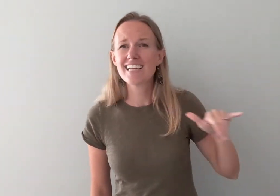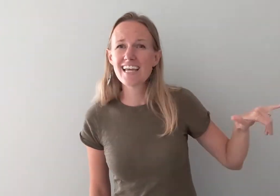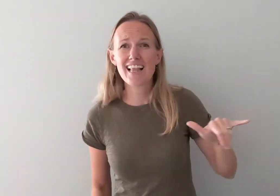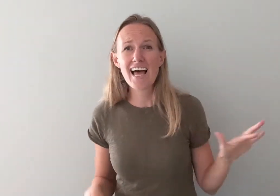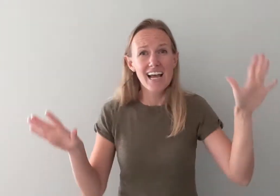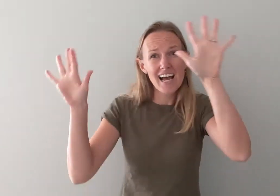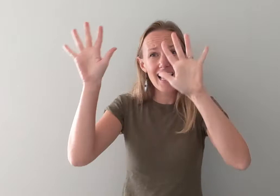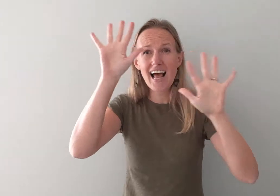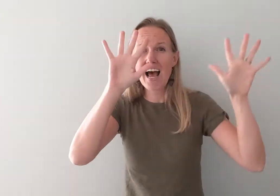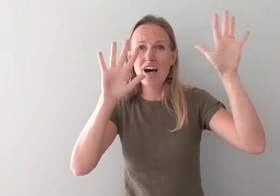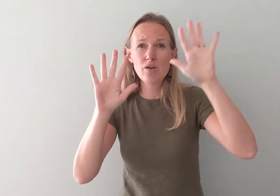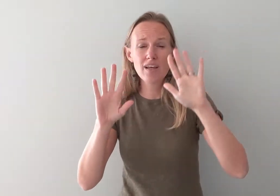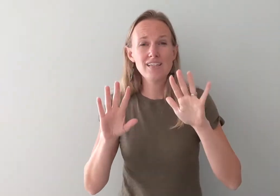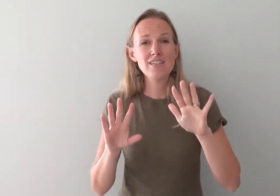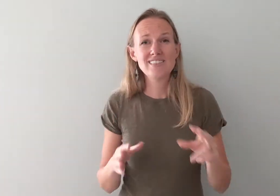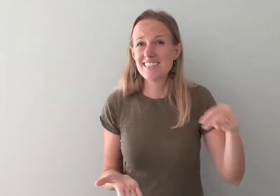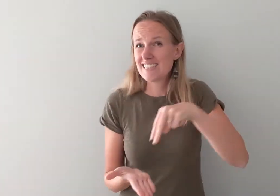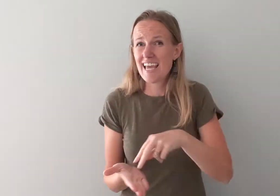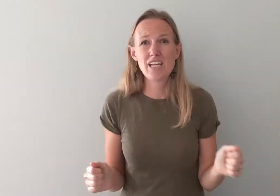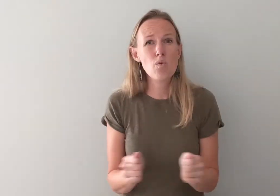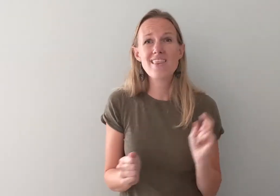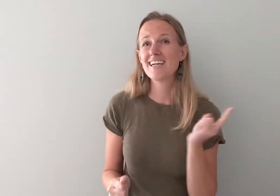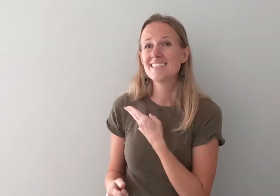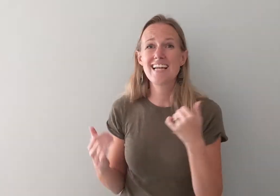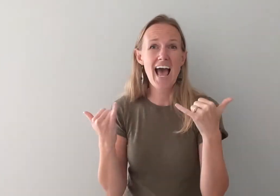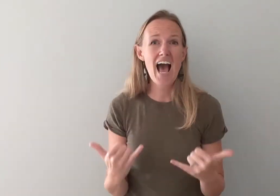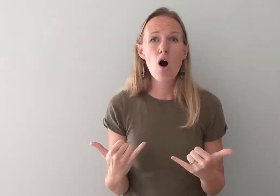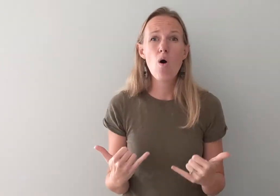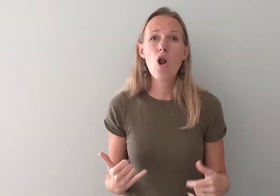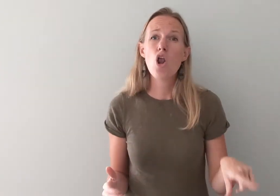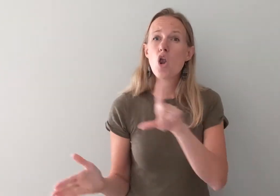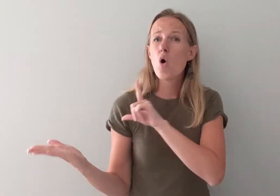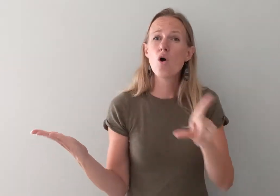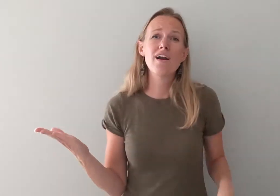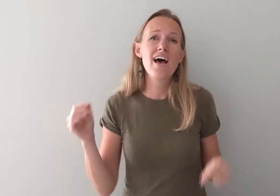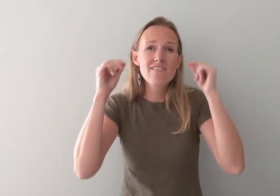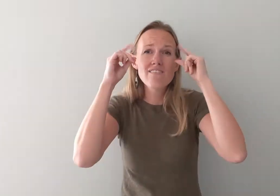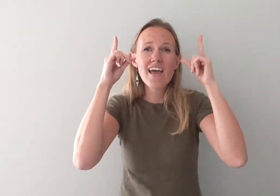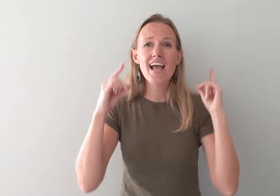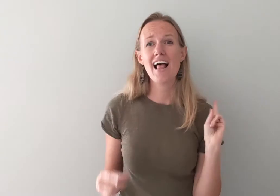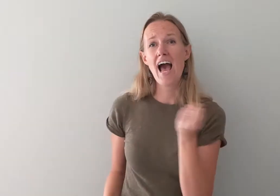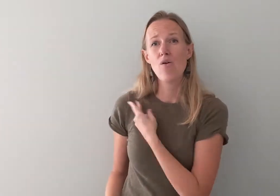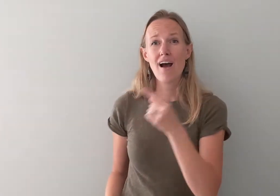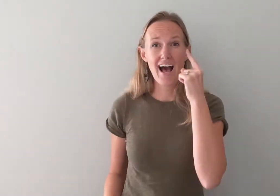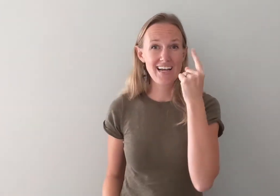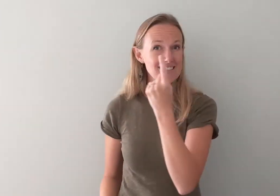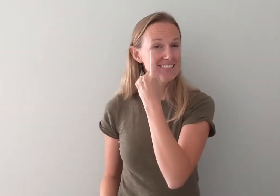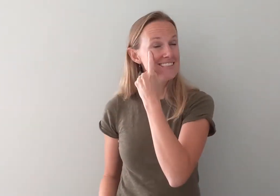descending like a cloud. You're standing with us now. Lord, unveil our eyes.